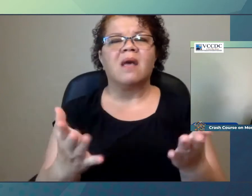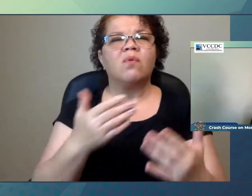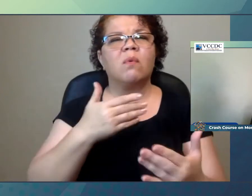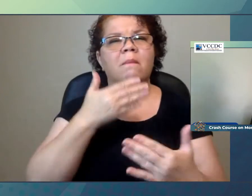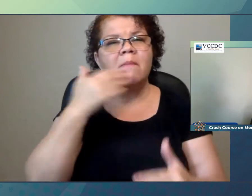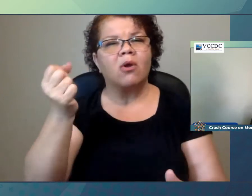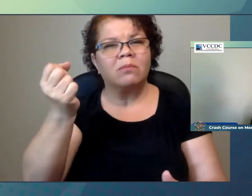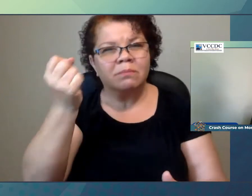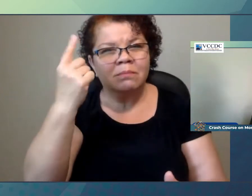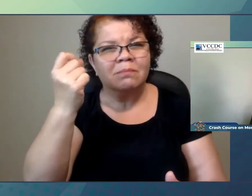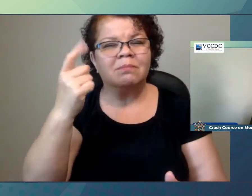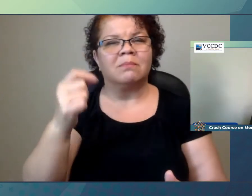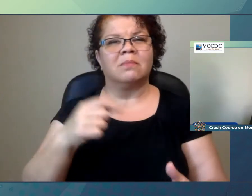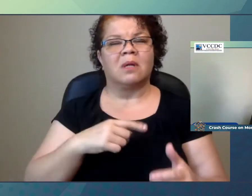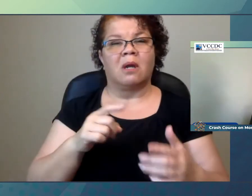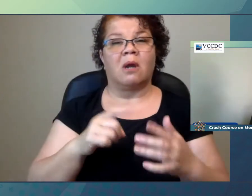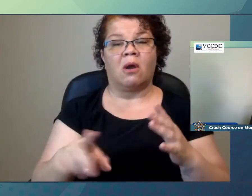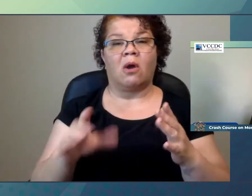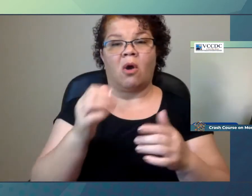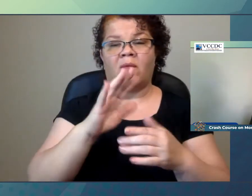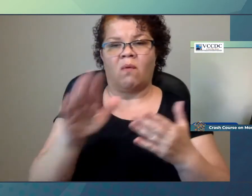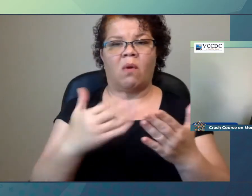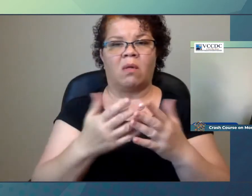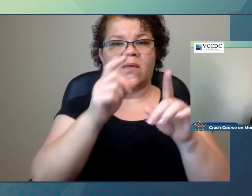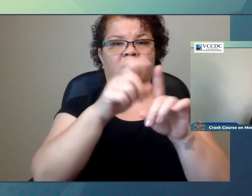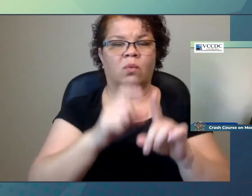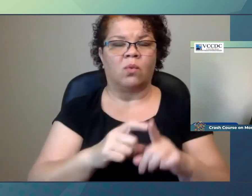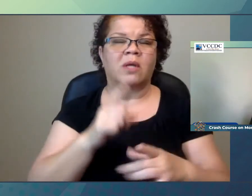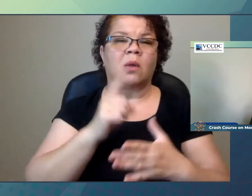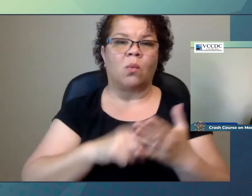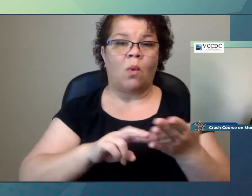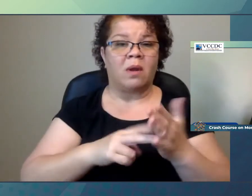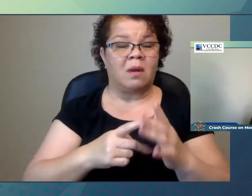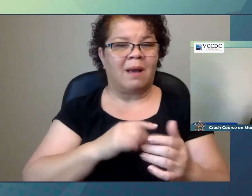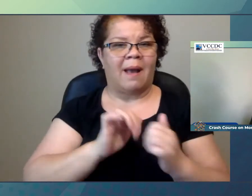better idea of what all of this means and what it means to you.